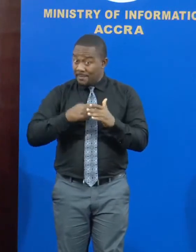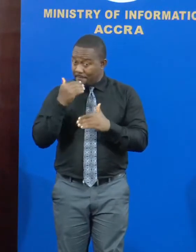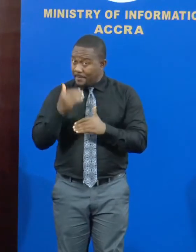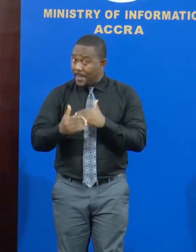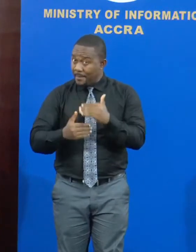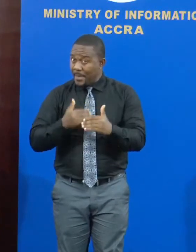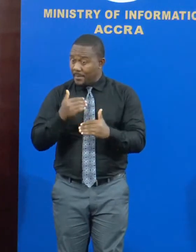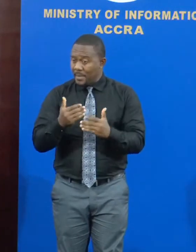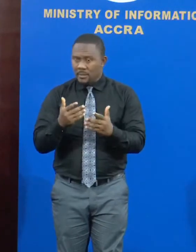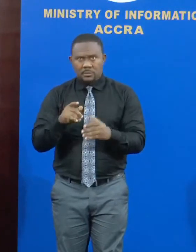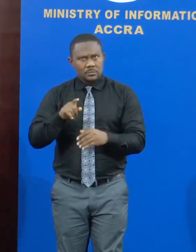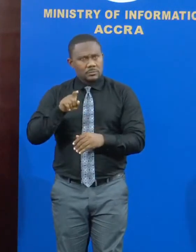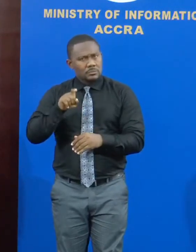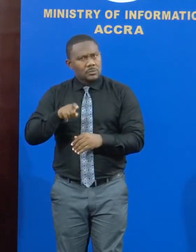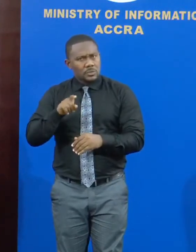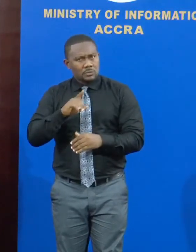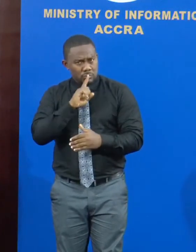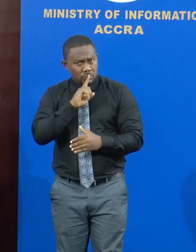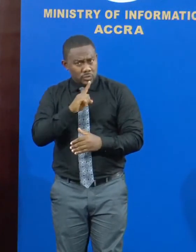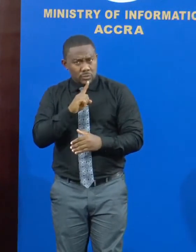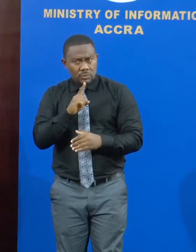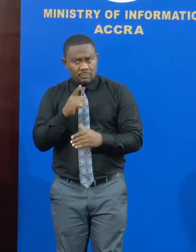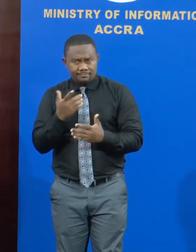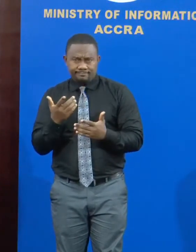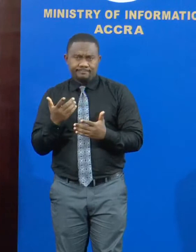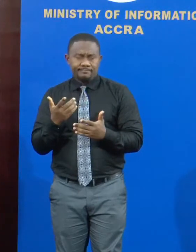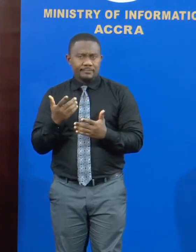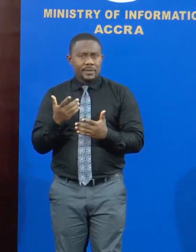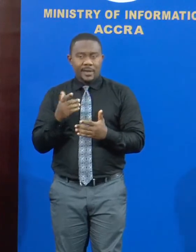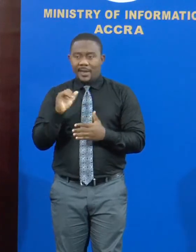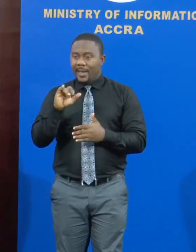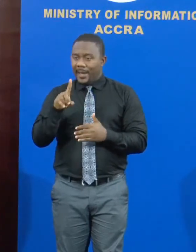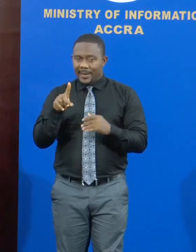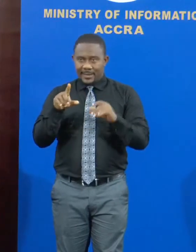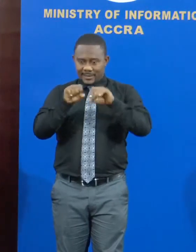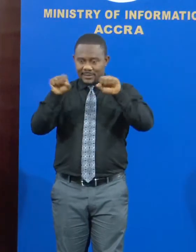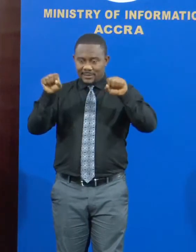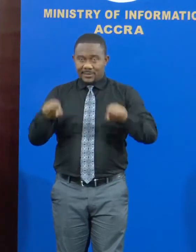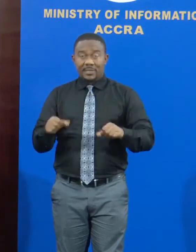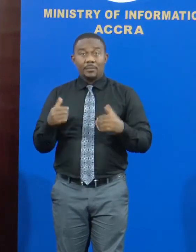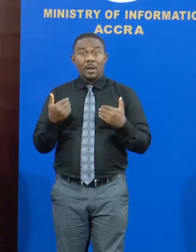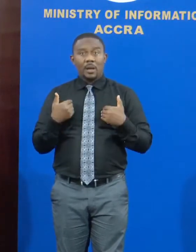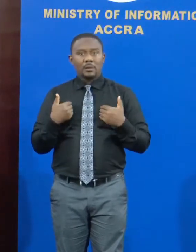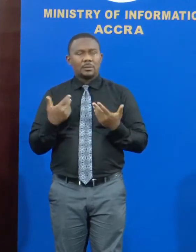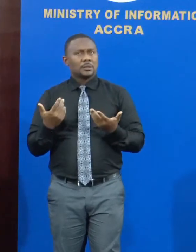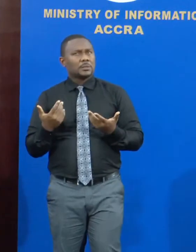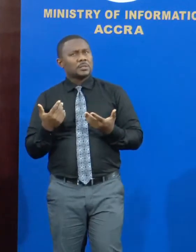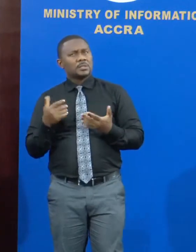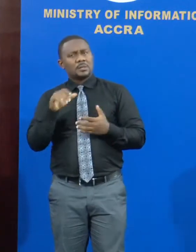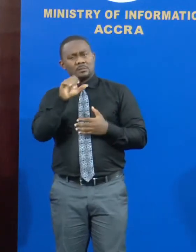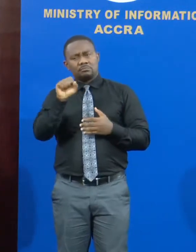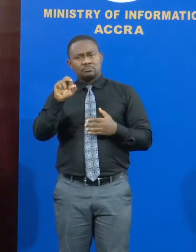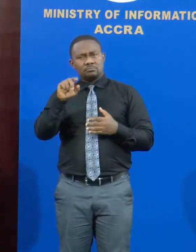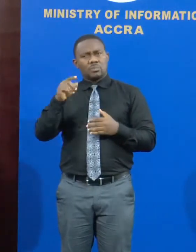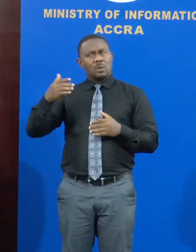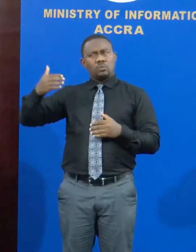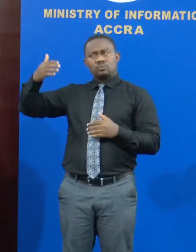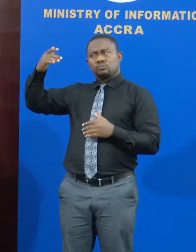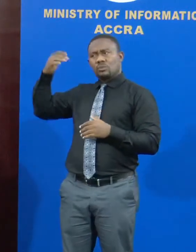that we have a very effective ID system. SSNIT started several years ago